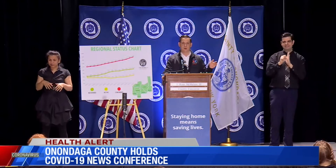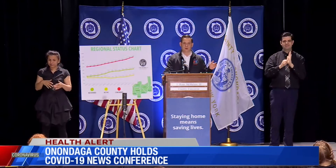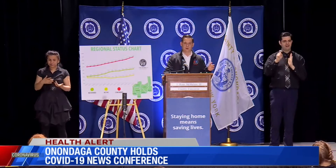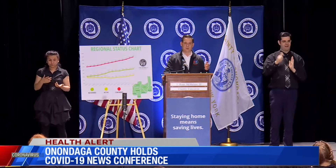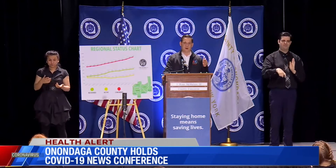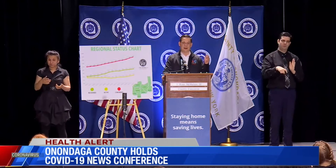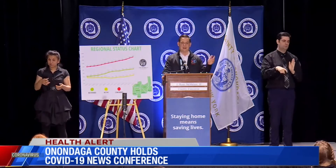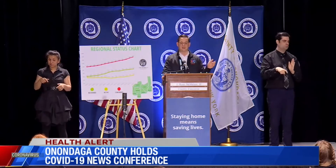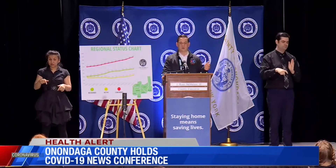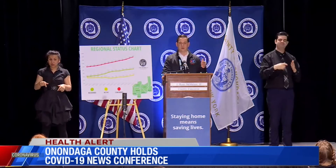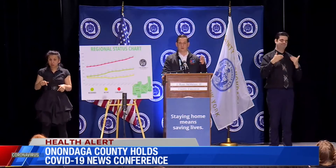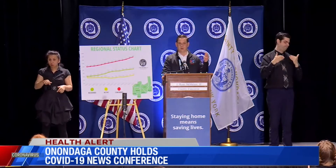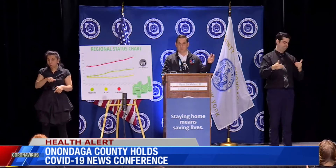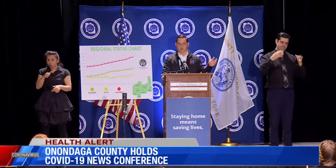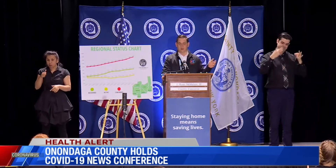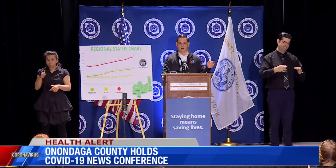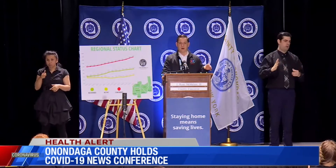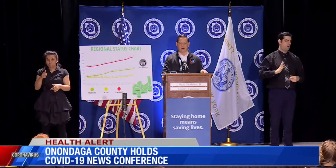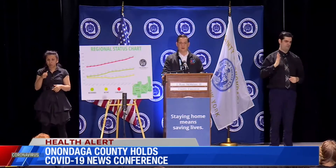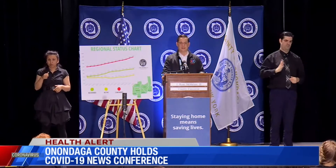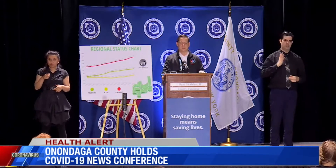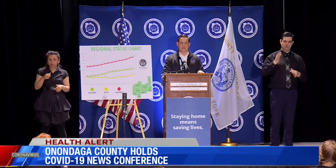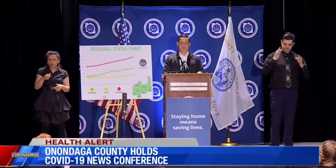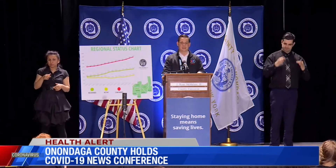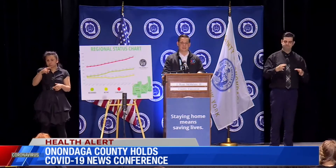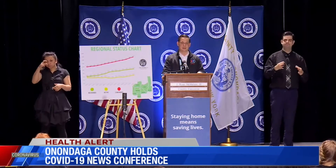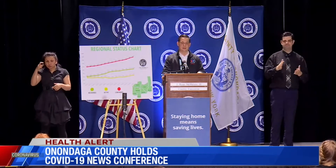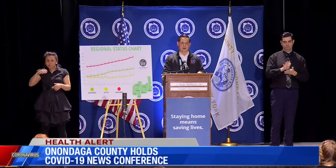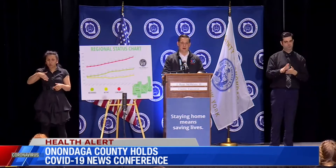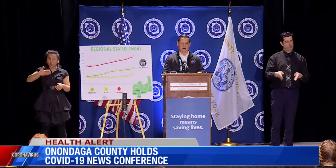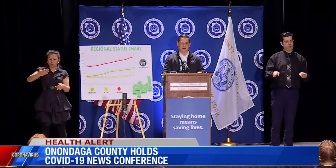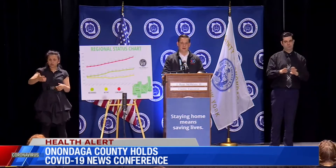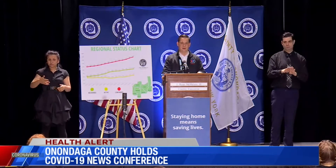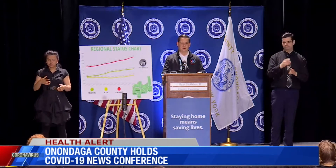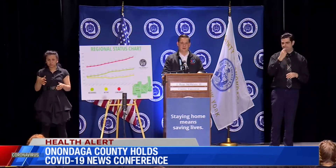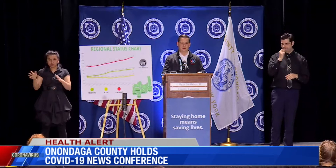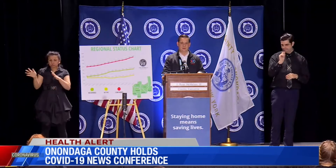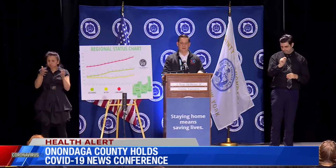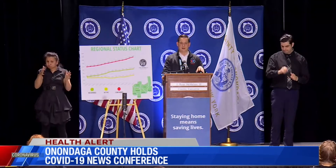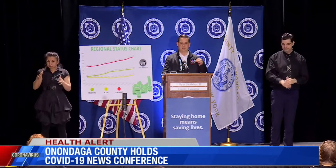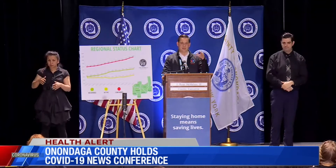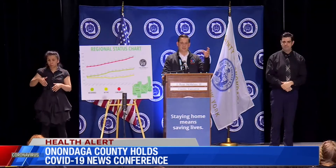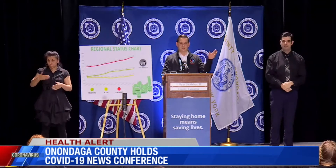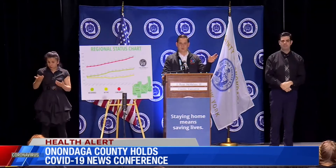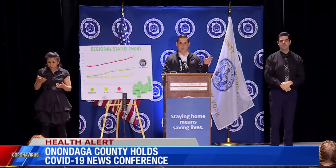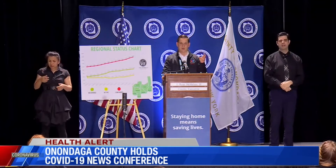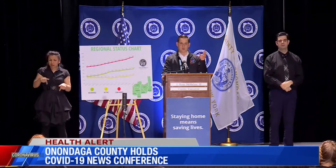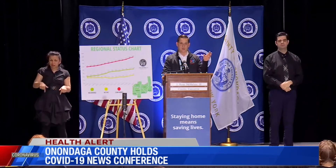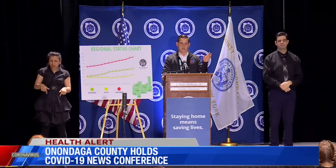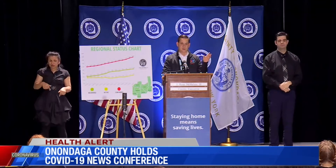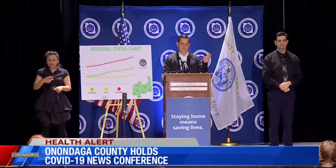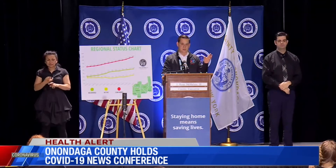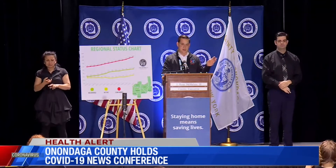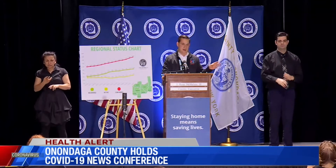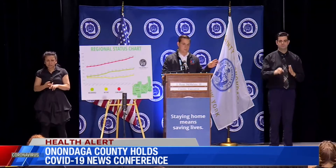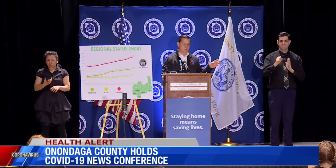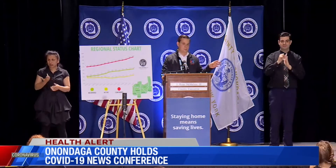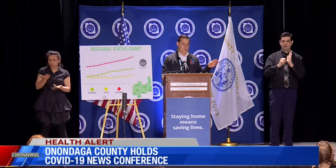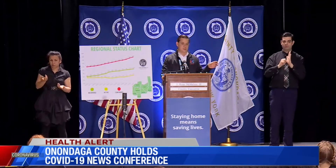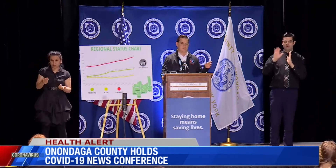curriculum, you think about continuity of learning, all these things, state education is the regulatory agency.